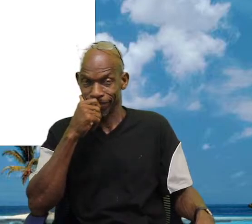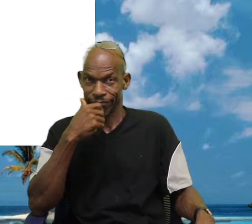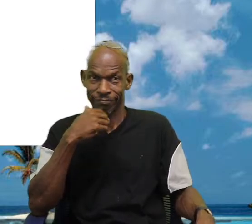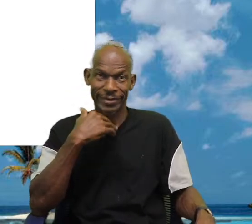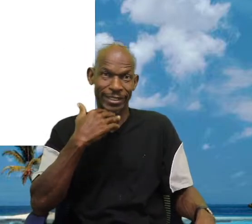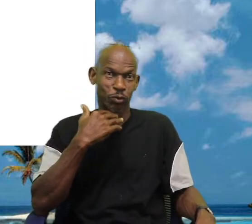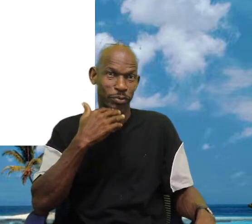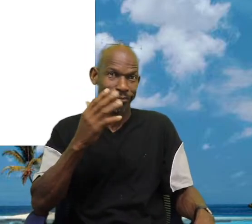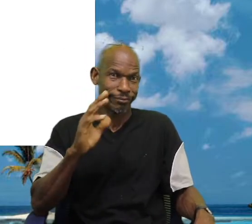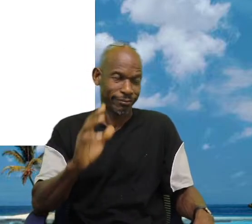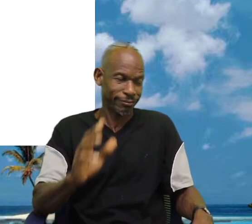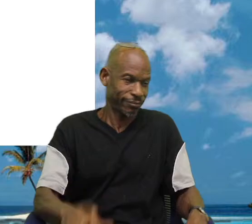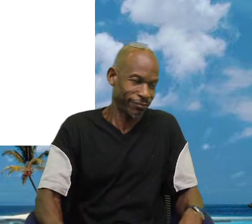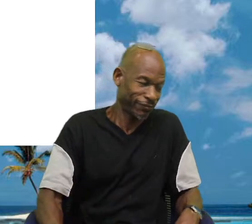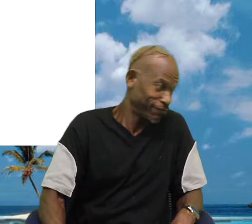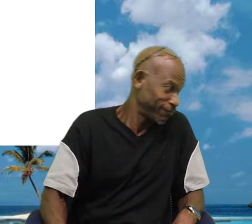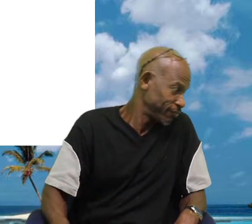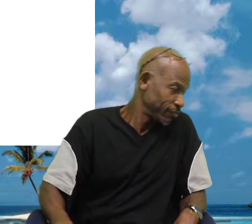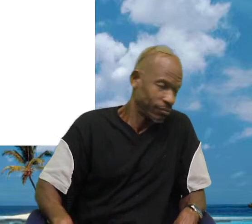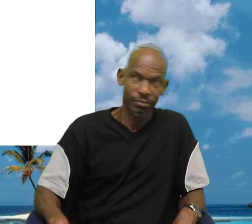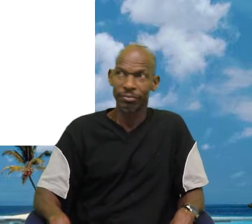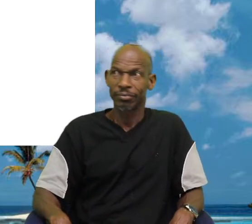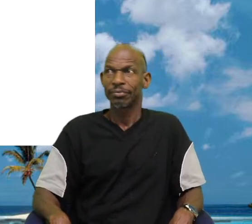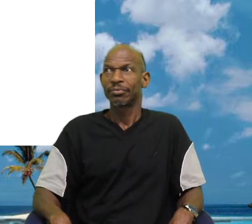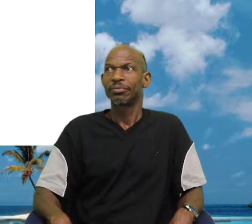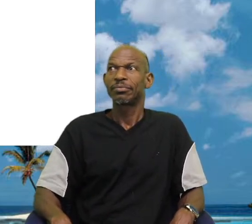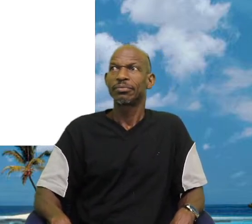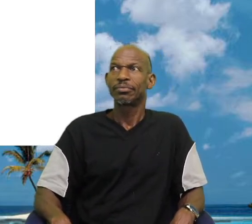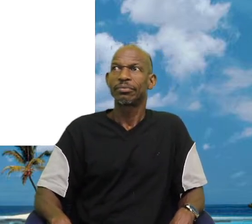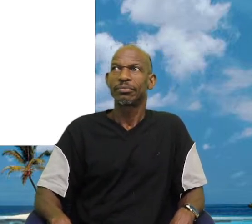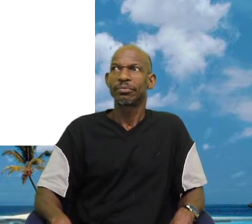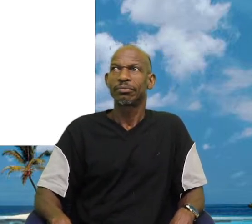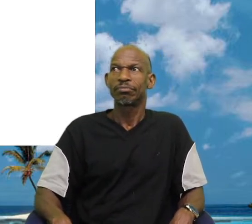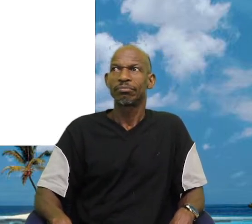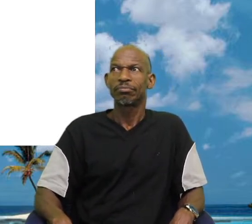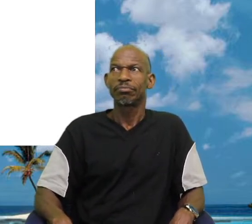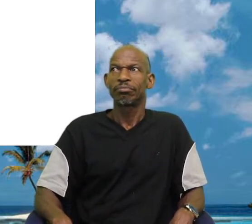adjectives. I'm going to put one example. It is a rule.